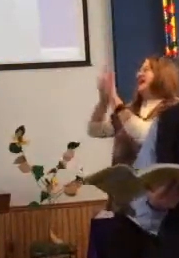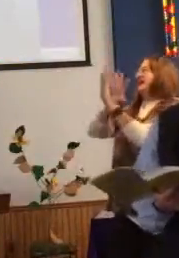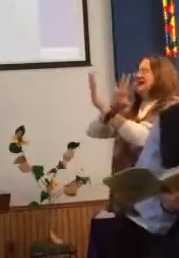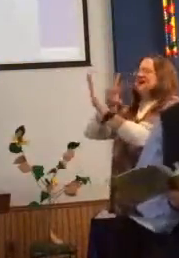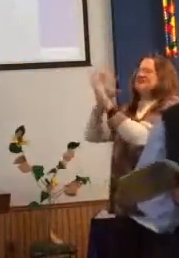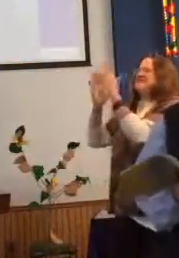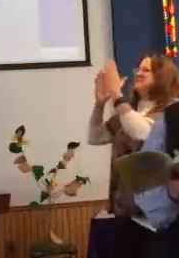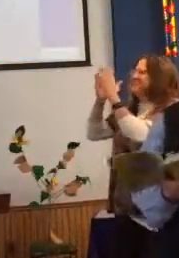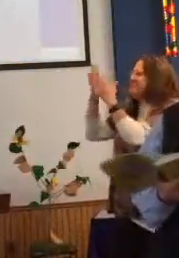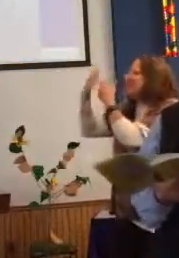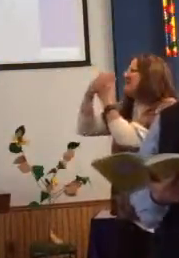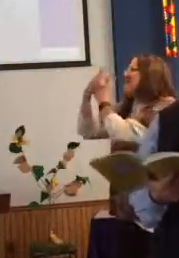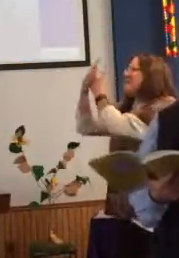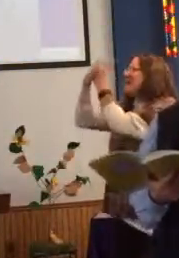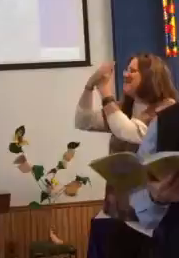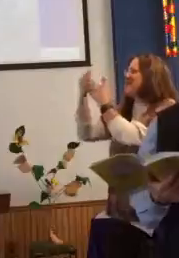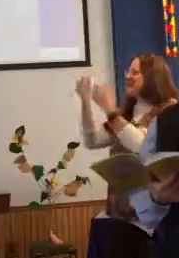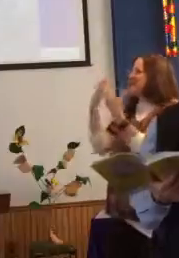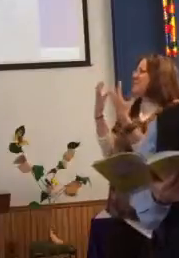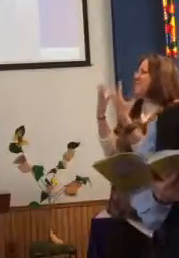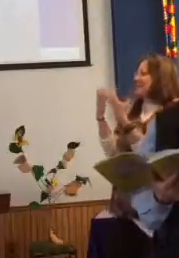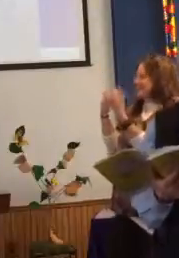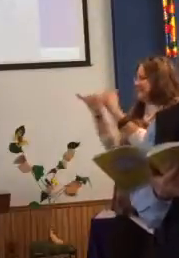seemed wrong to give up believing, yet